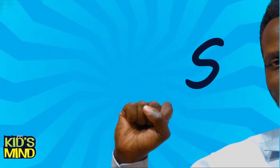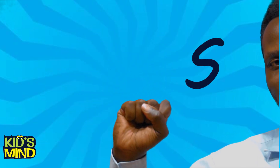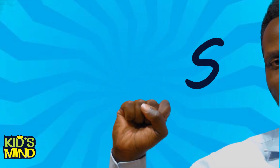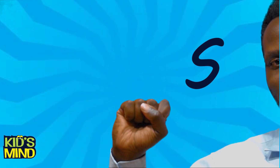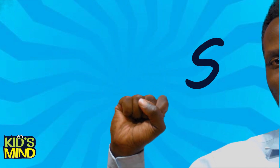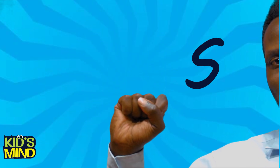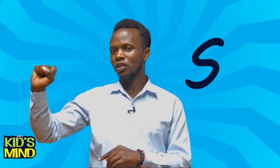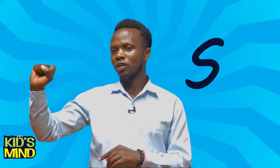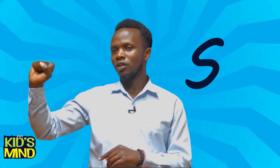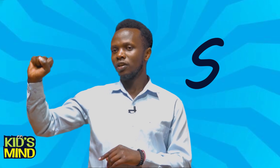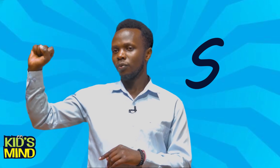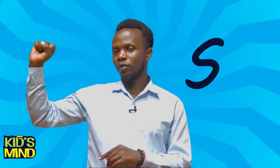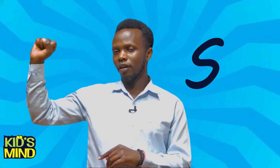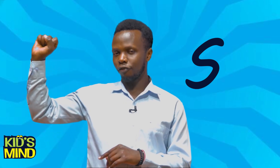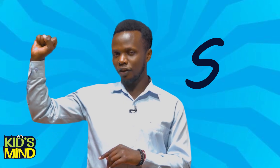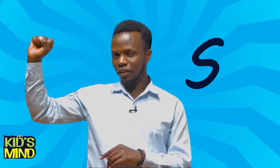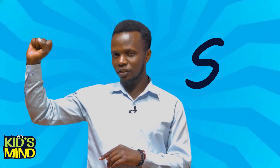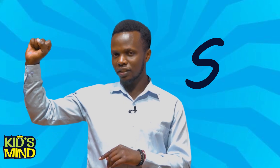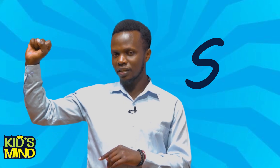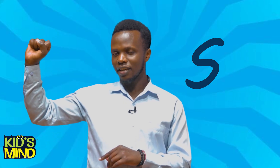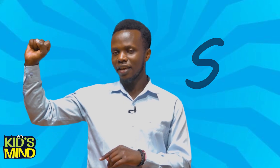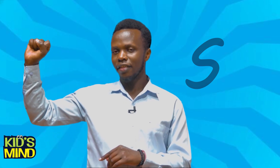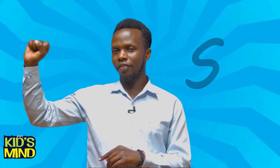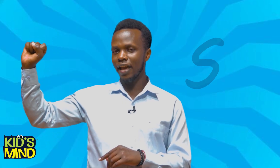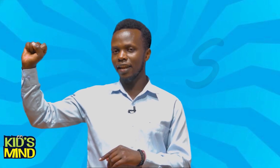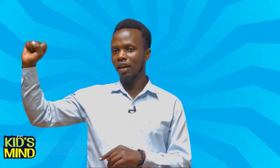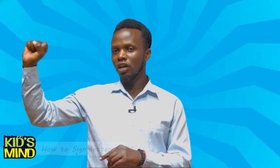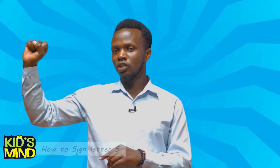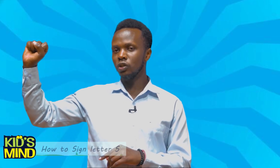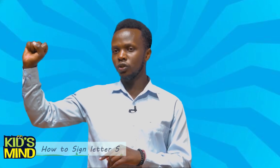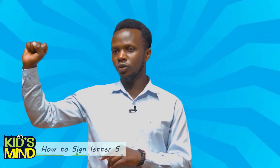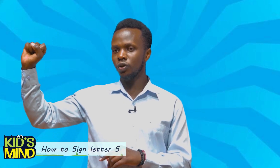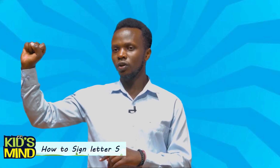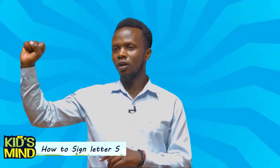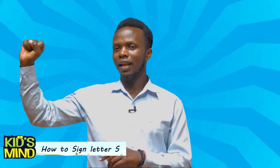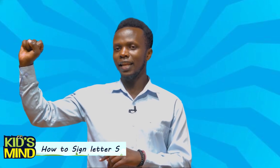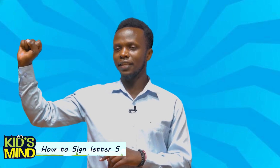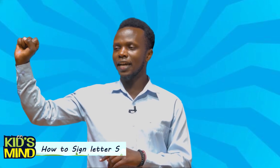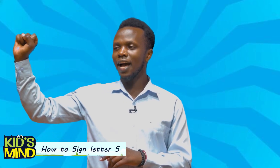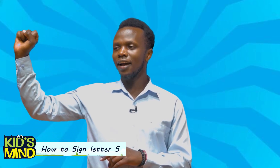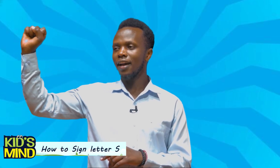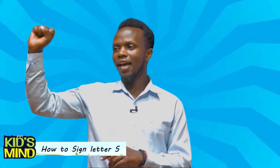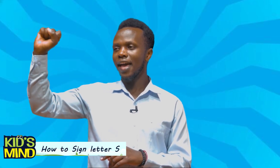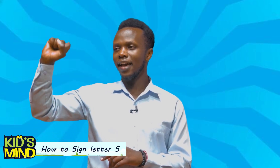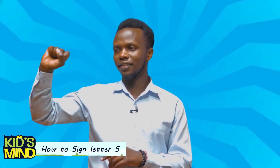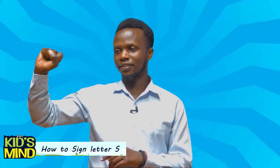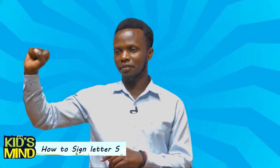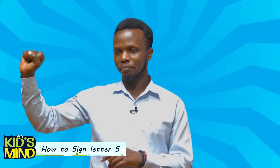okay? With a fist, then you draw letter S.